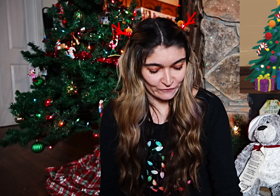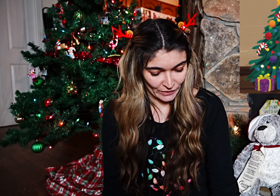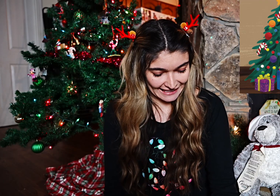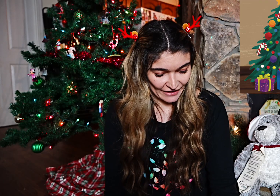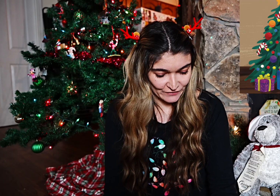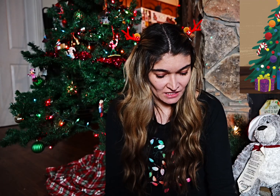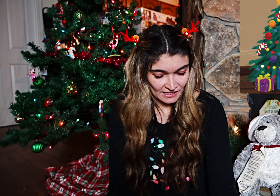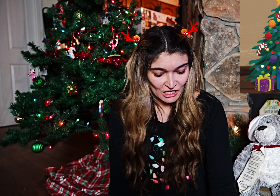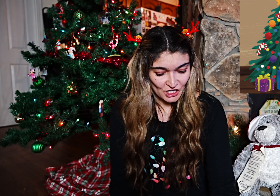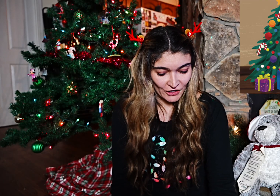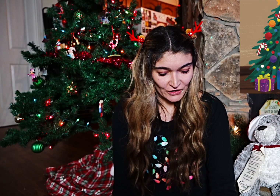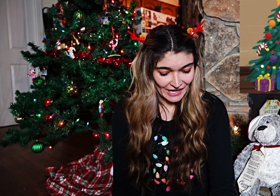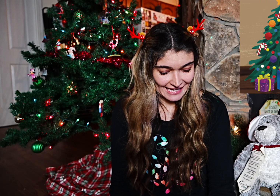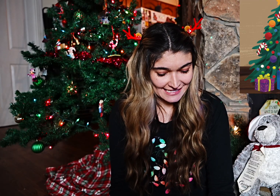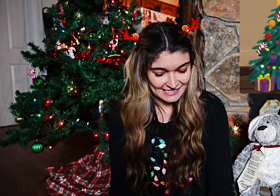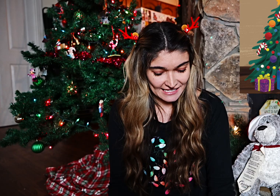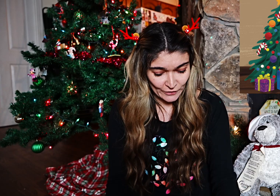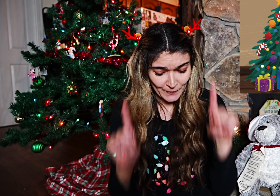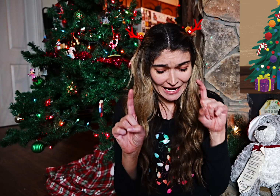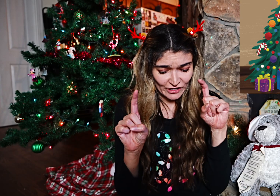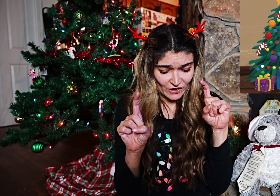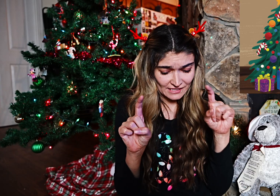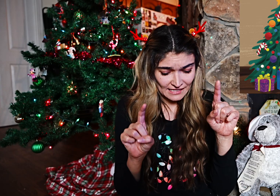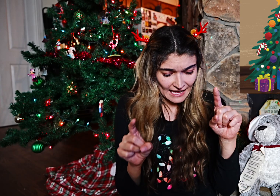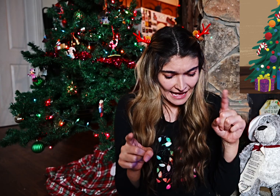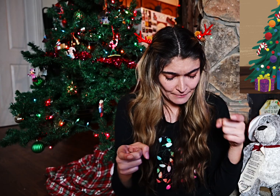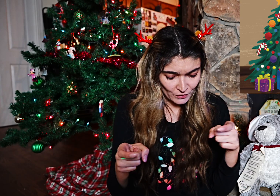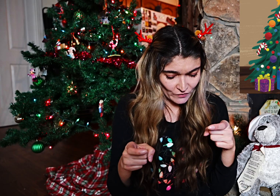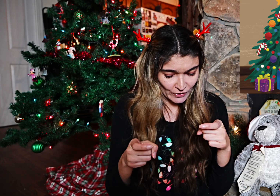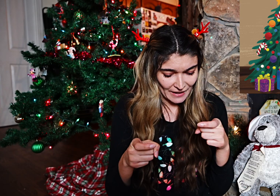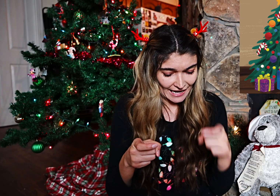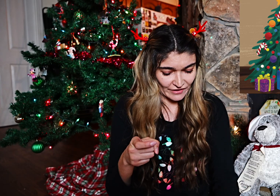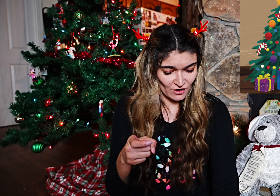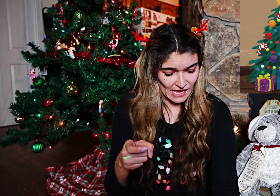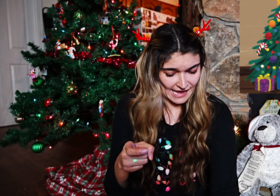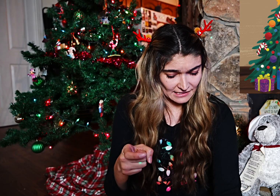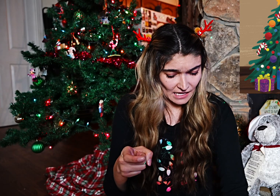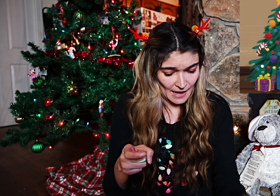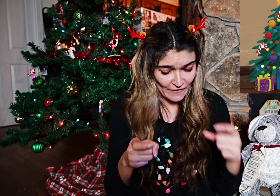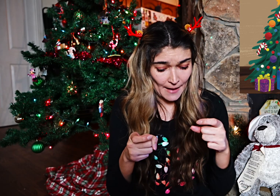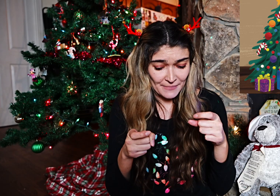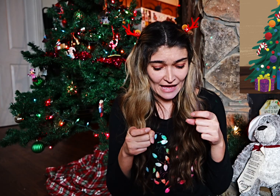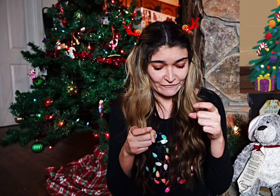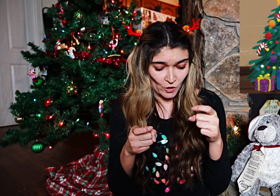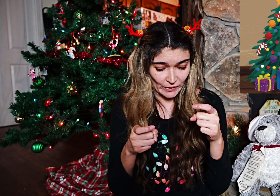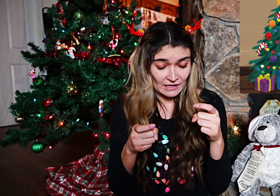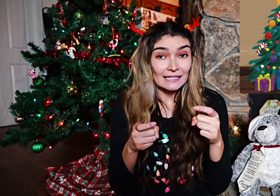for gift. Turn your hands into little pirate hooks and move your pirate hands up and forward like